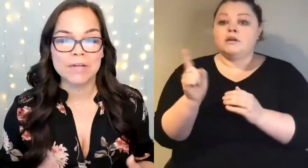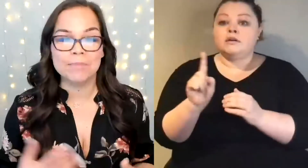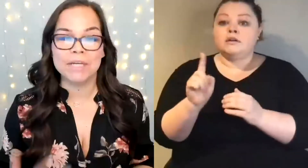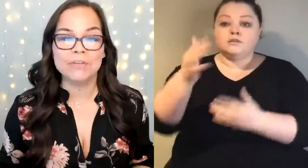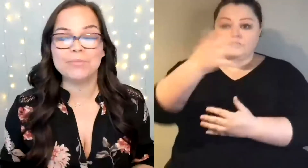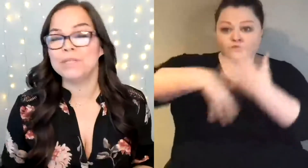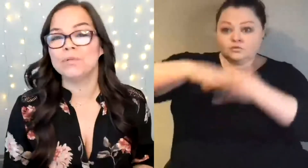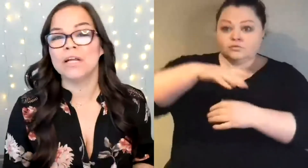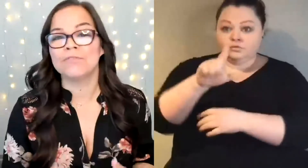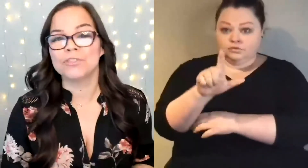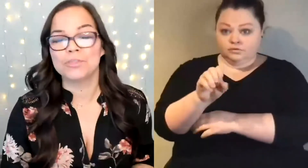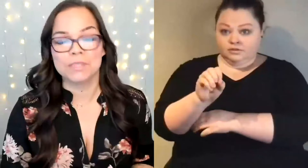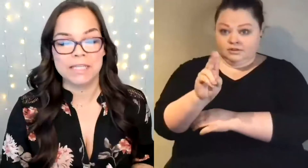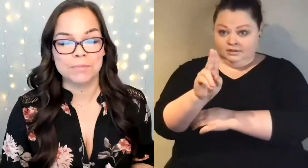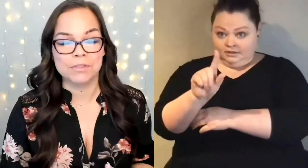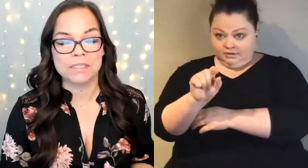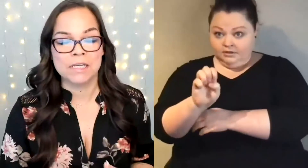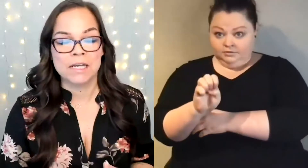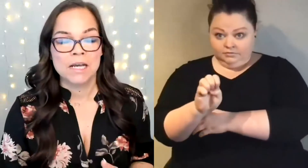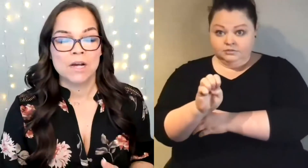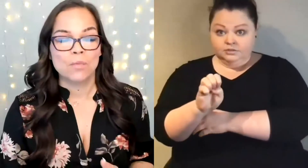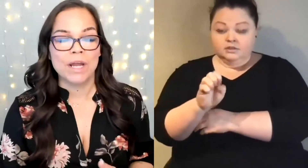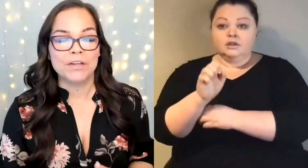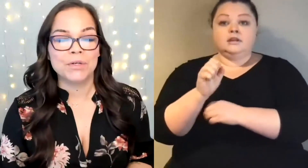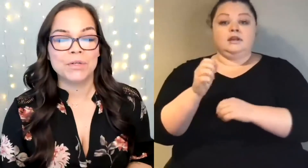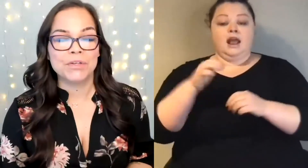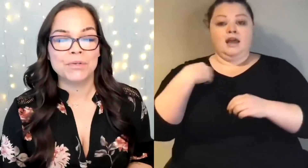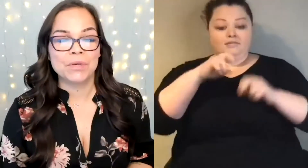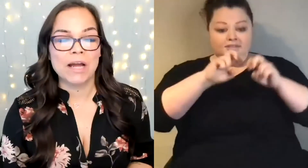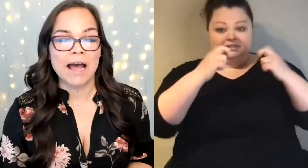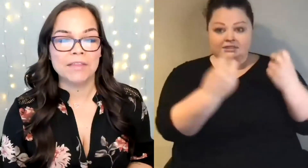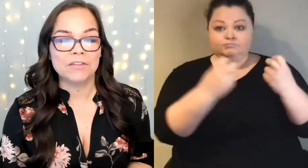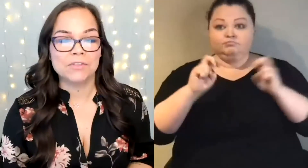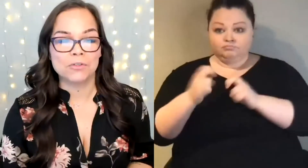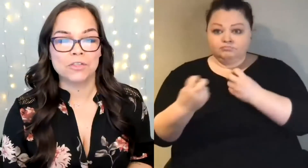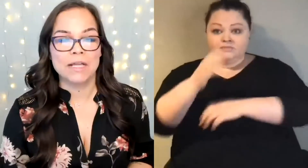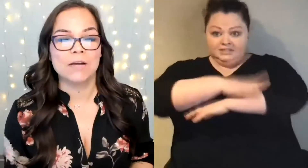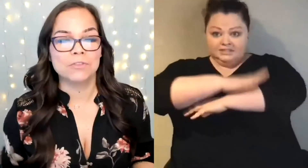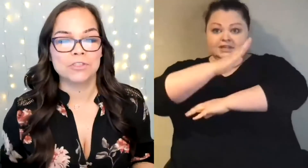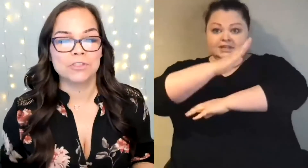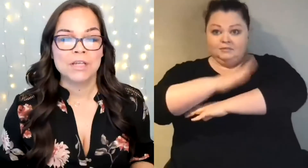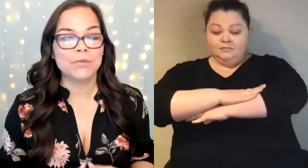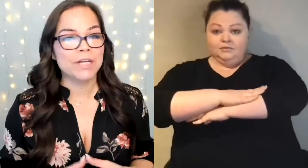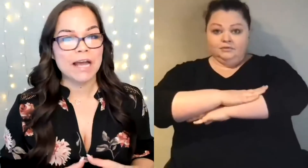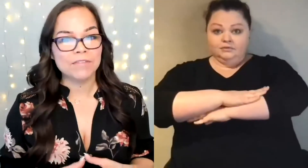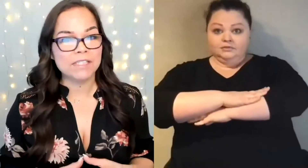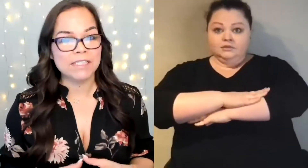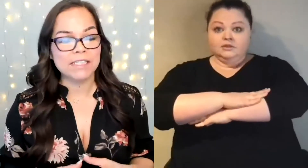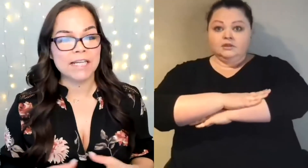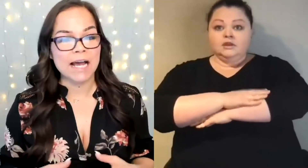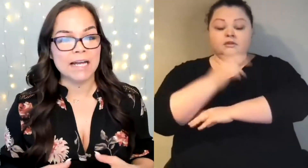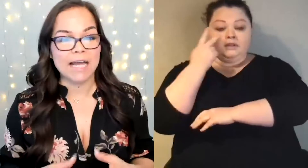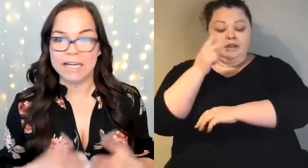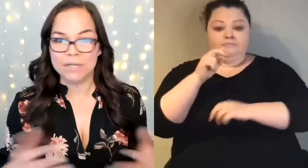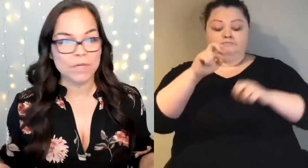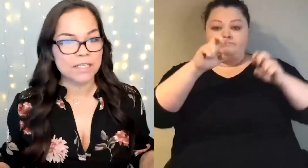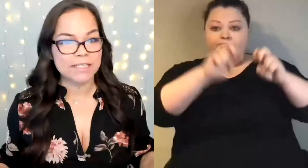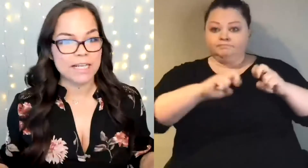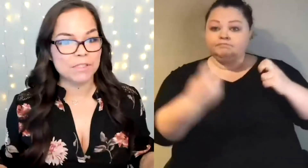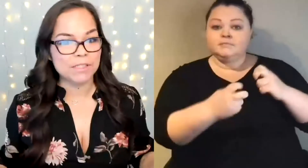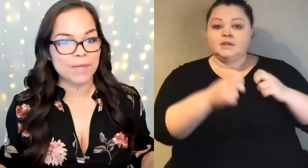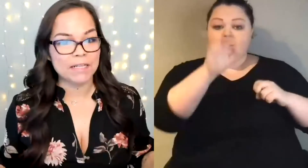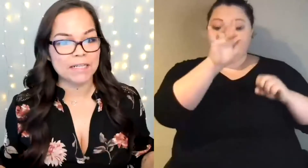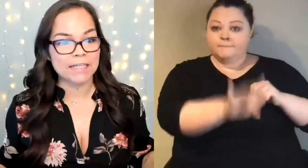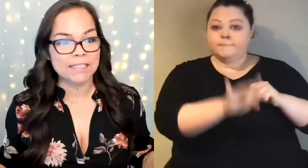hang out and meet new people at virtual tables. When you are at the social lounge, you can have a seat at any one of